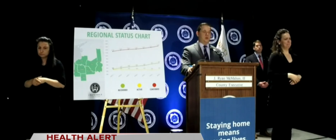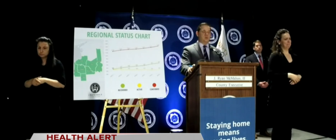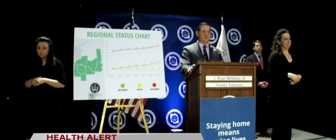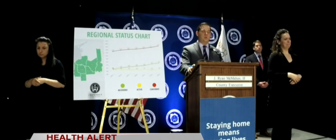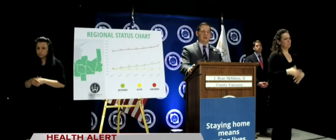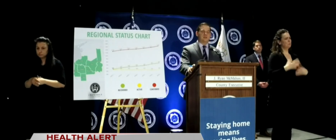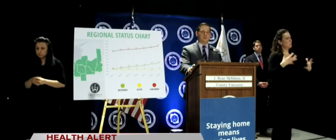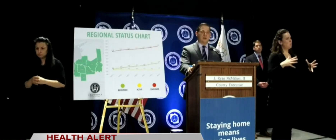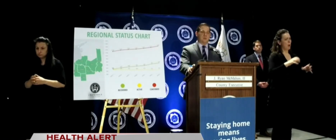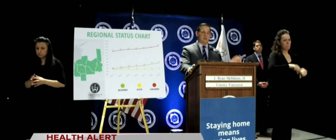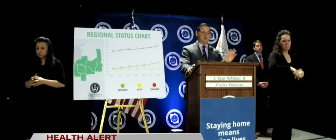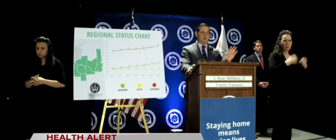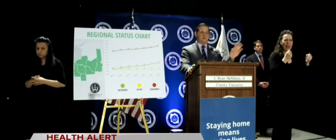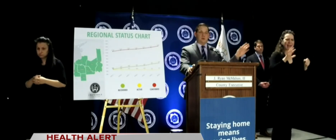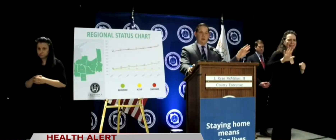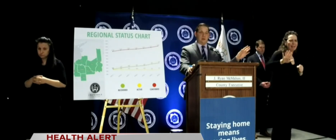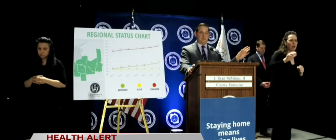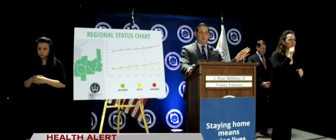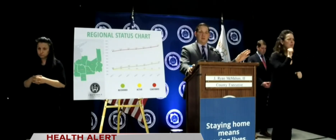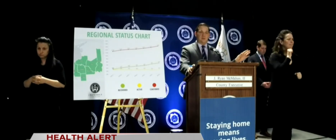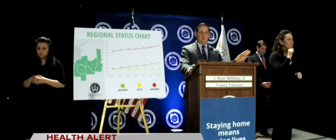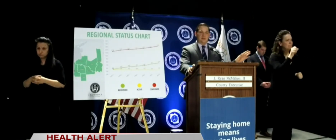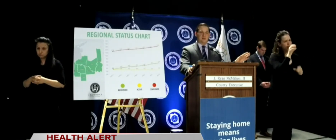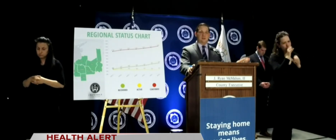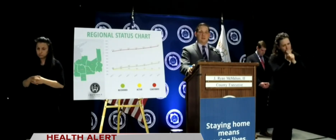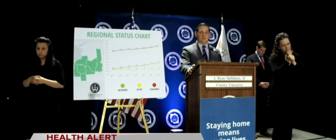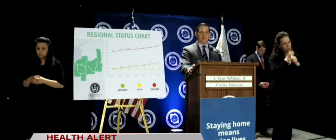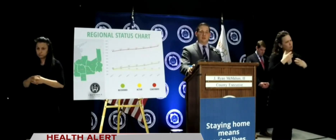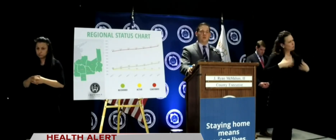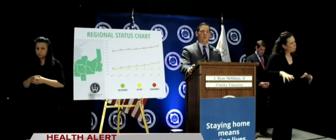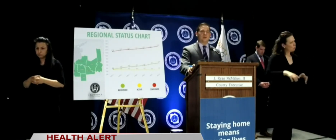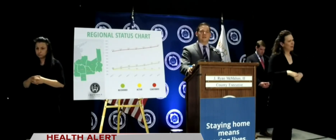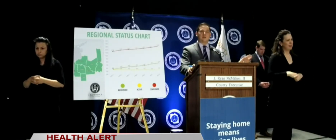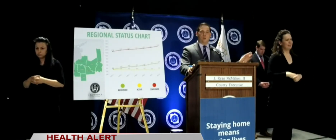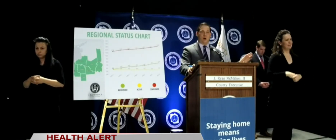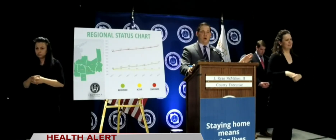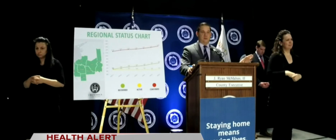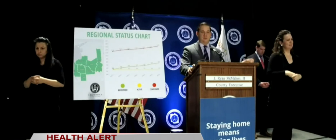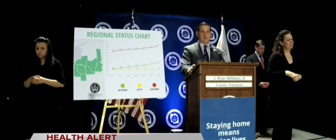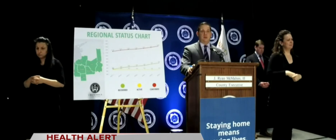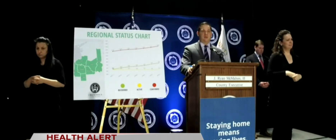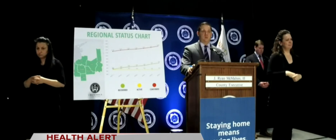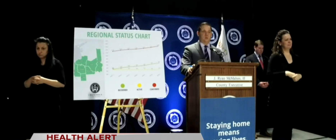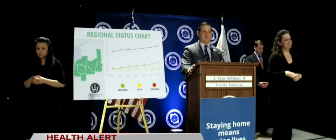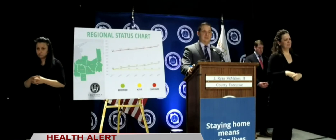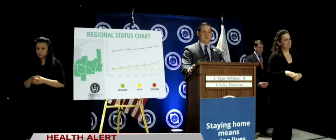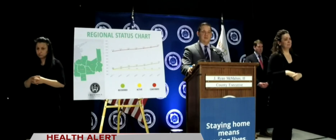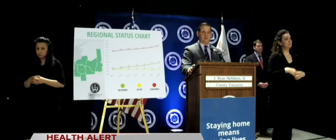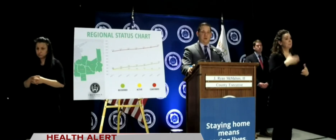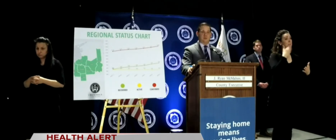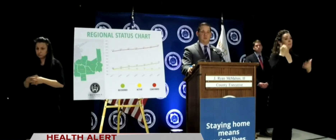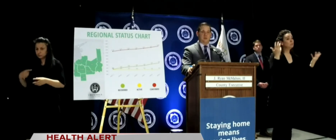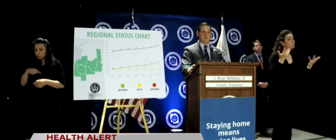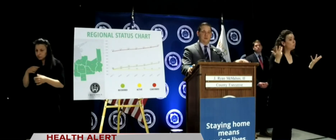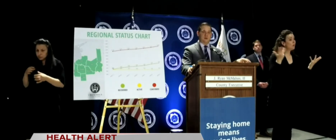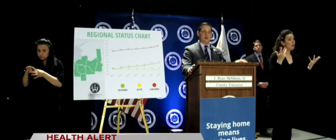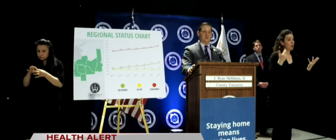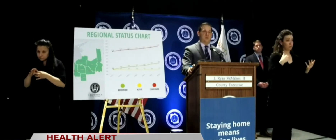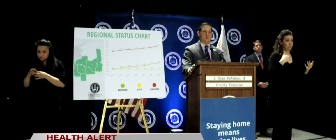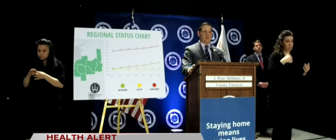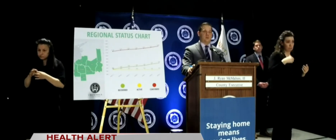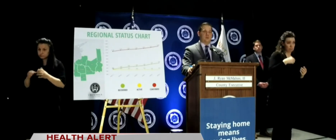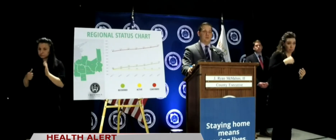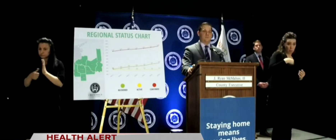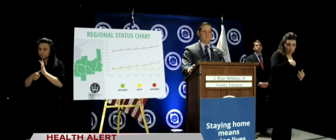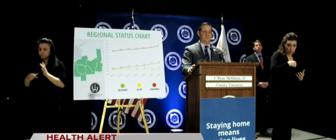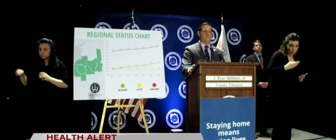We want to the best way to figure out if they've been tested is because we're telling you we want to test them all. And so we want to test everybody who lives there and everybody